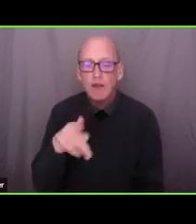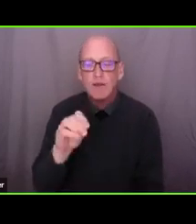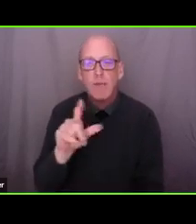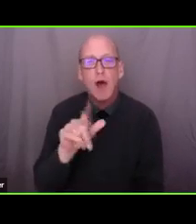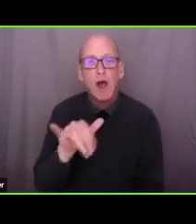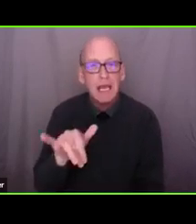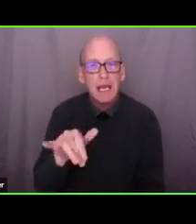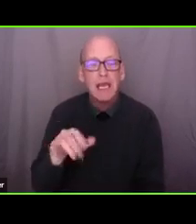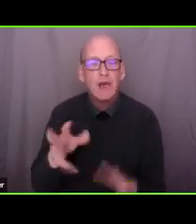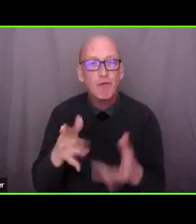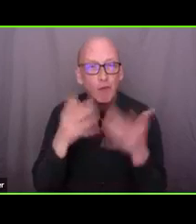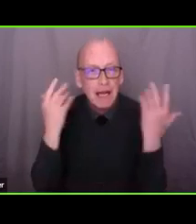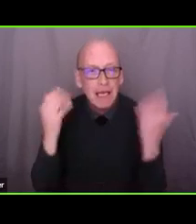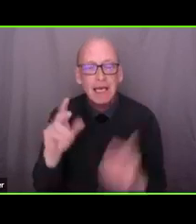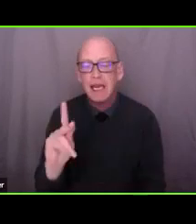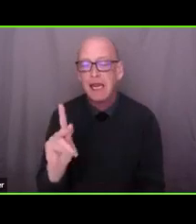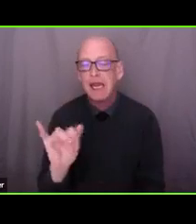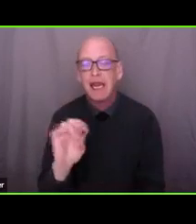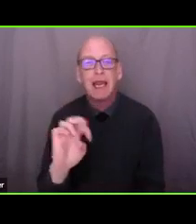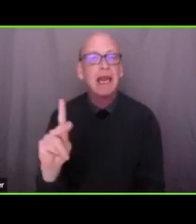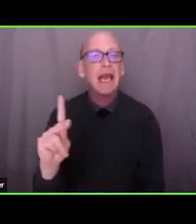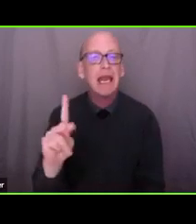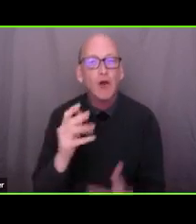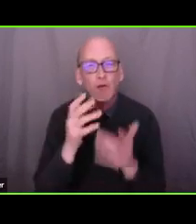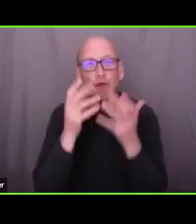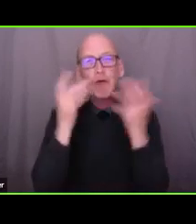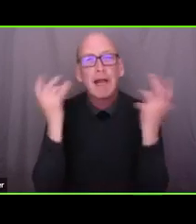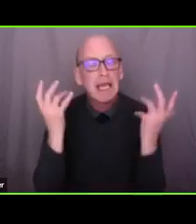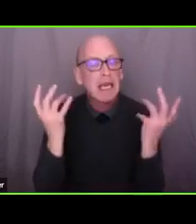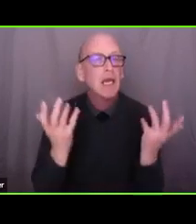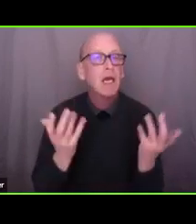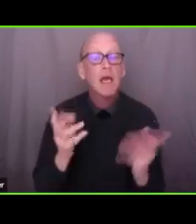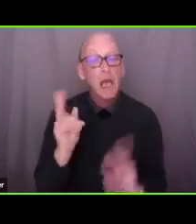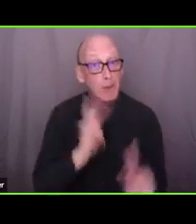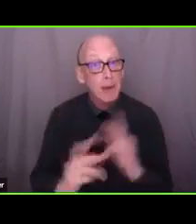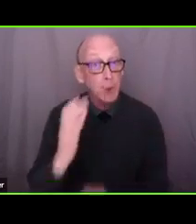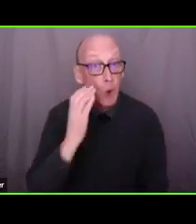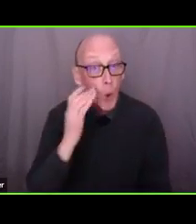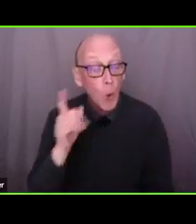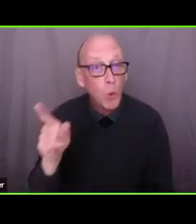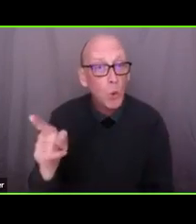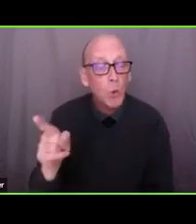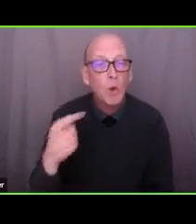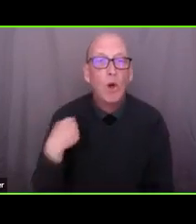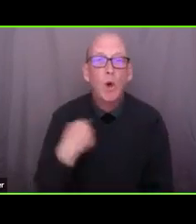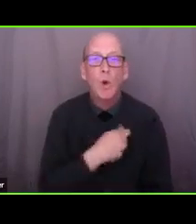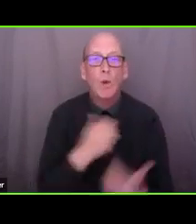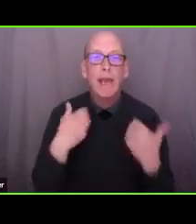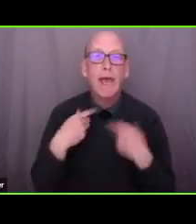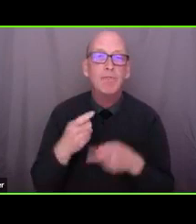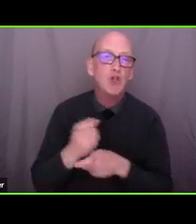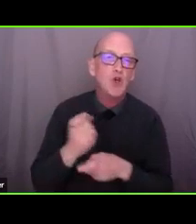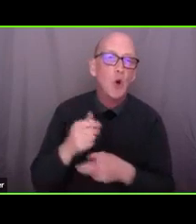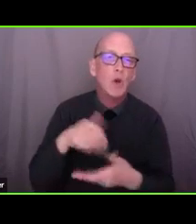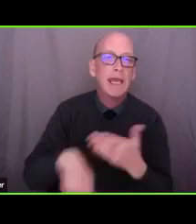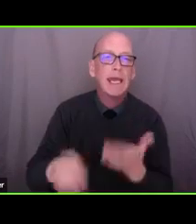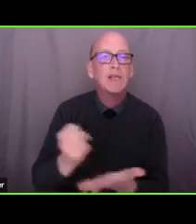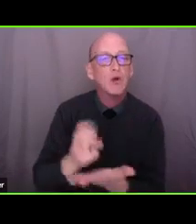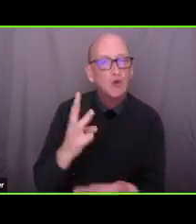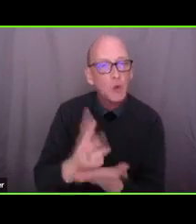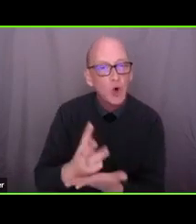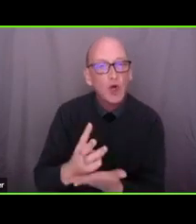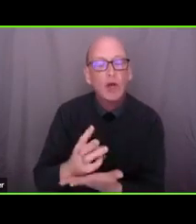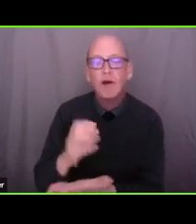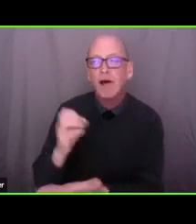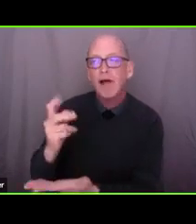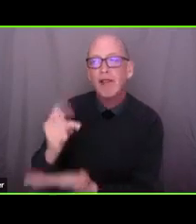just, truly meets people where they are. And people know. We have a joke like in social work or in therapy that if